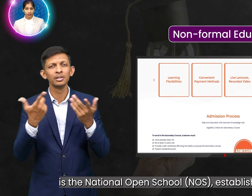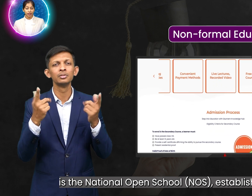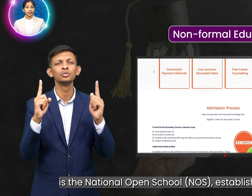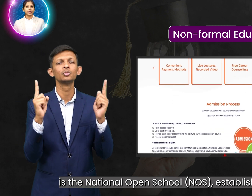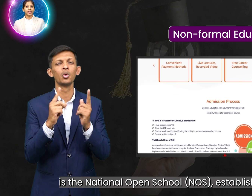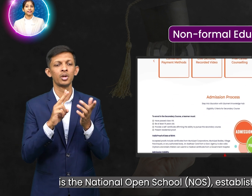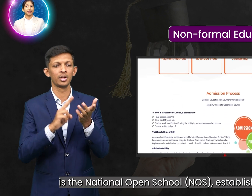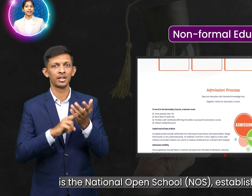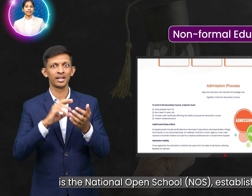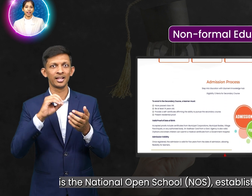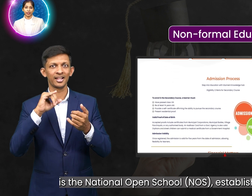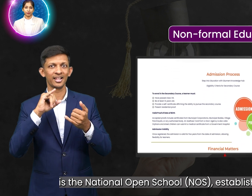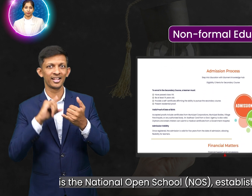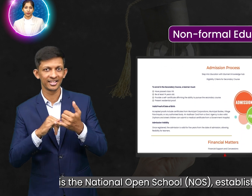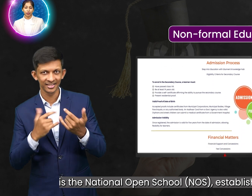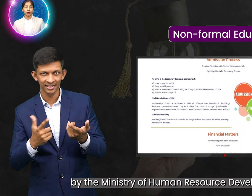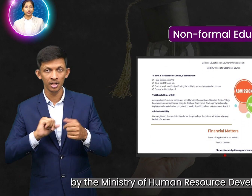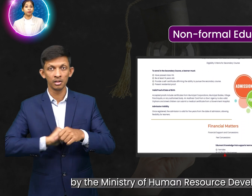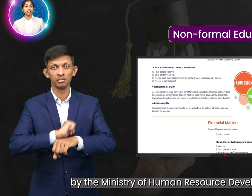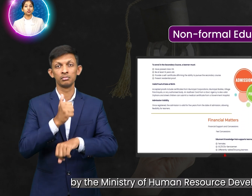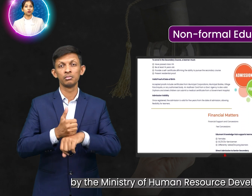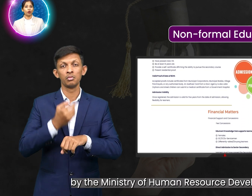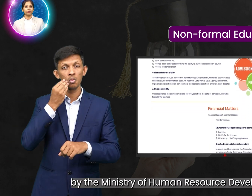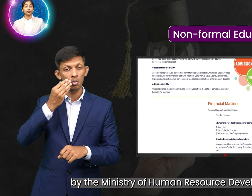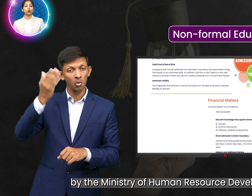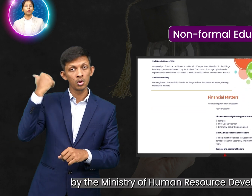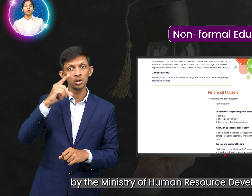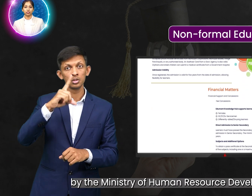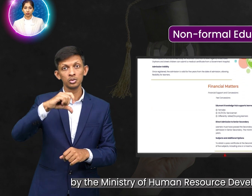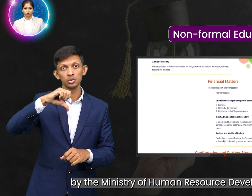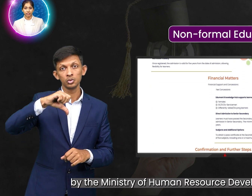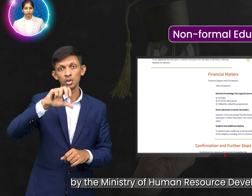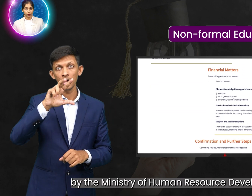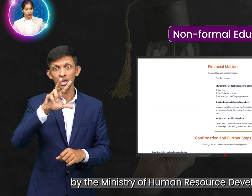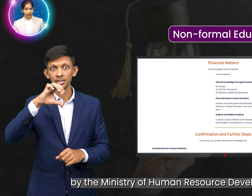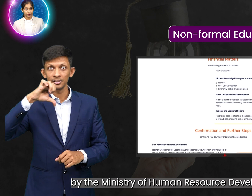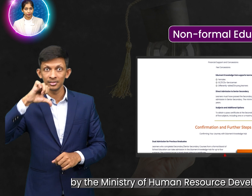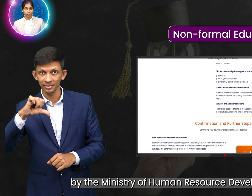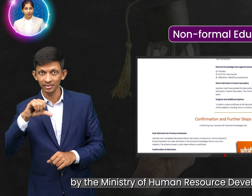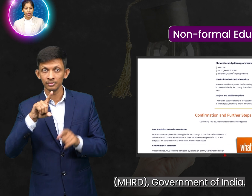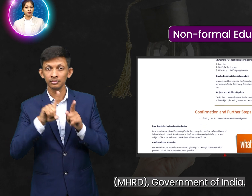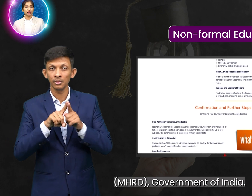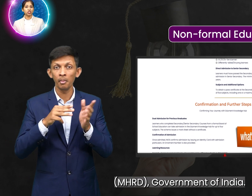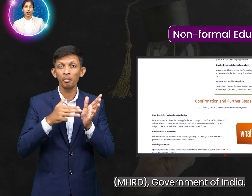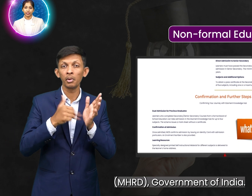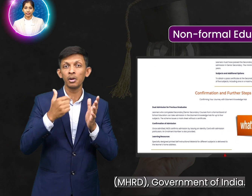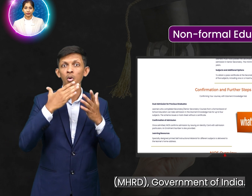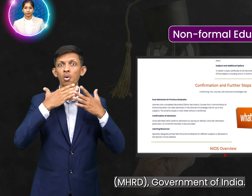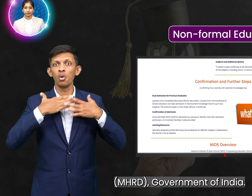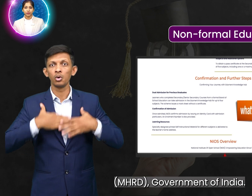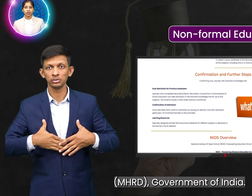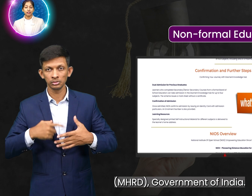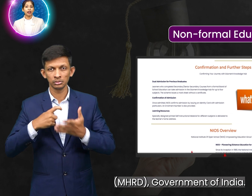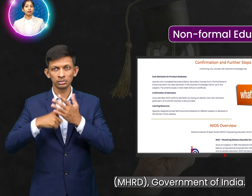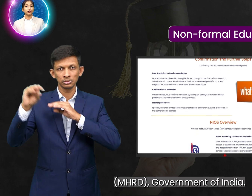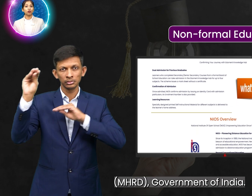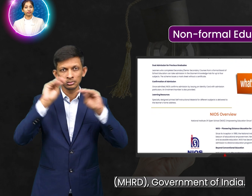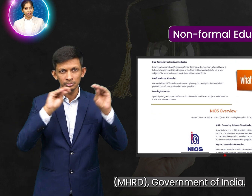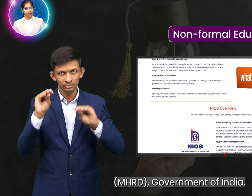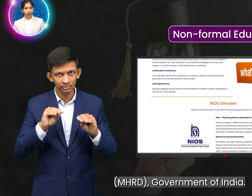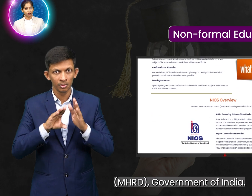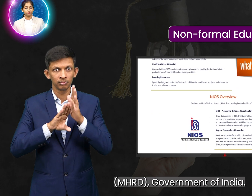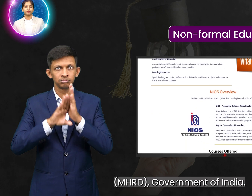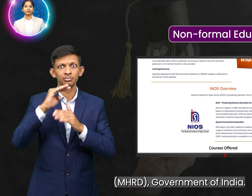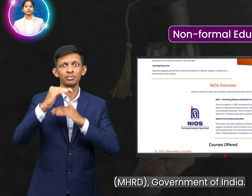in 1989 by the Ministry of Human Resource Development (MHRD), Government